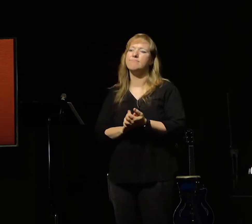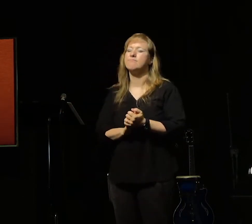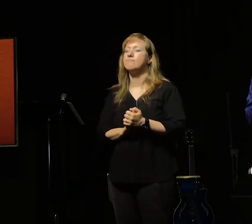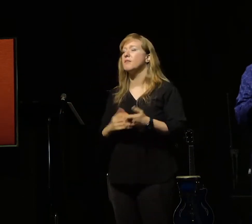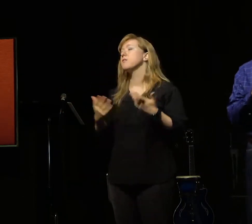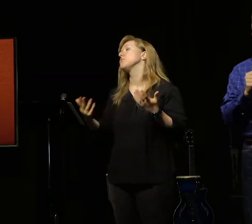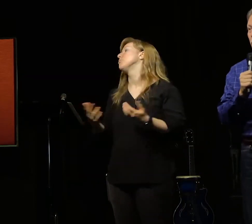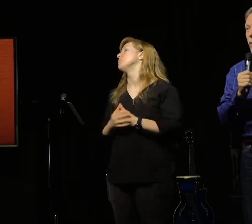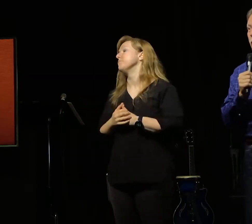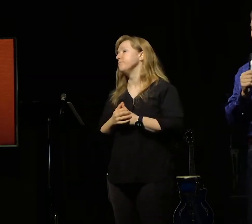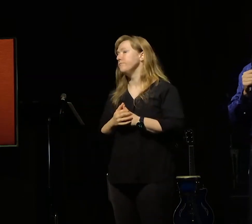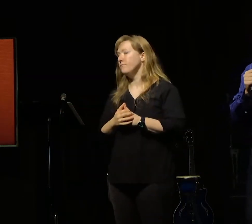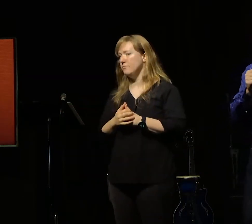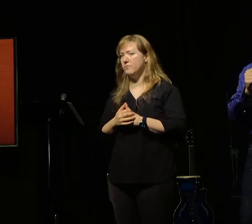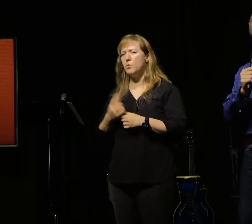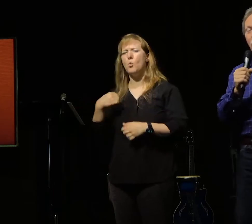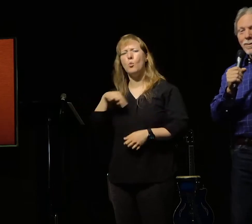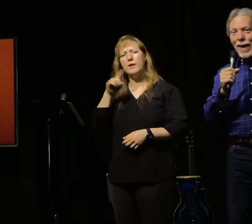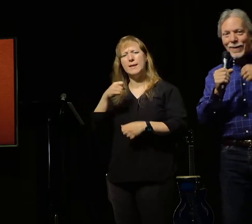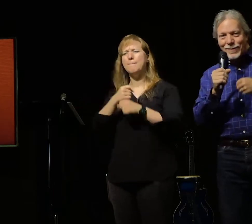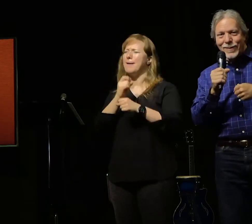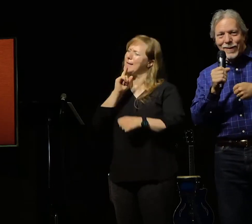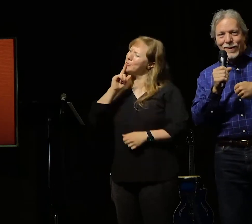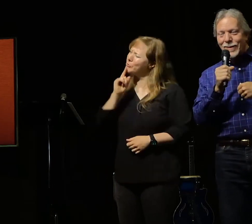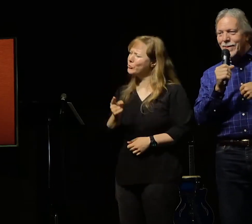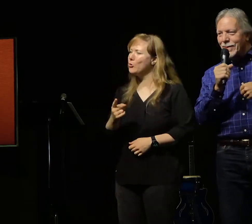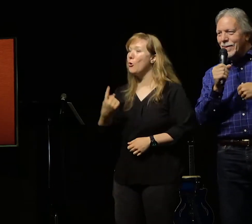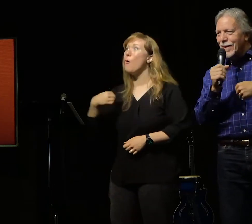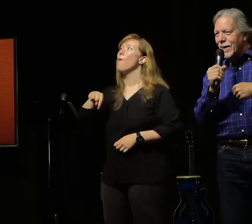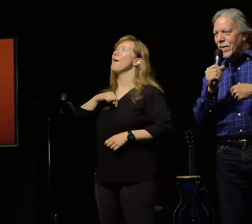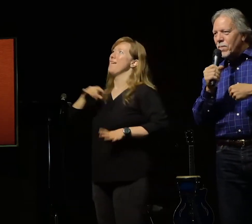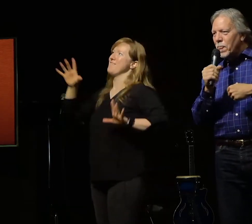So we need to make sure that we're attached.